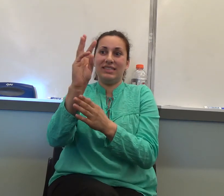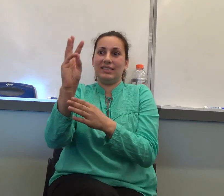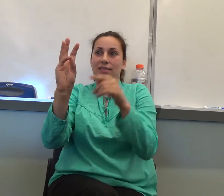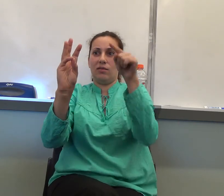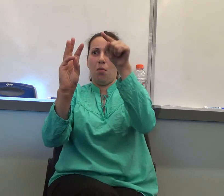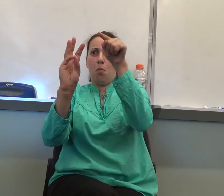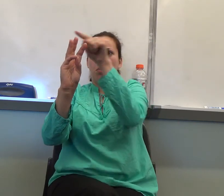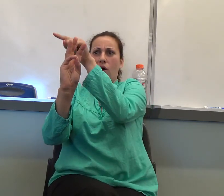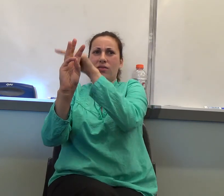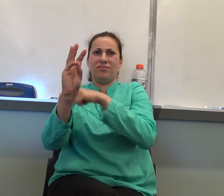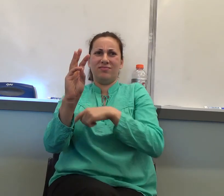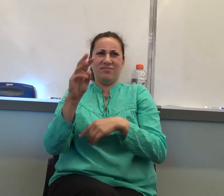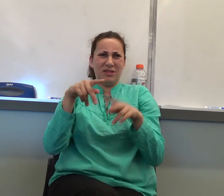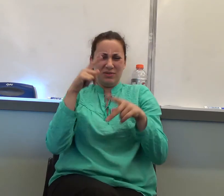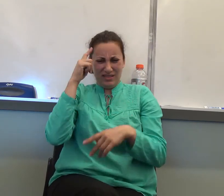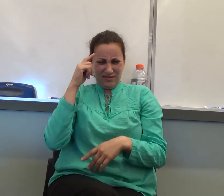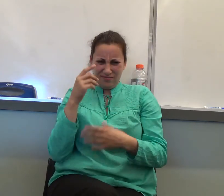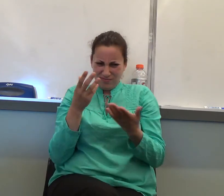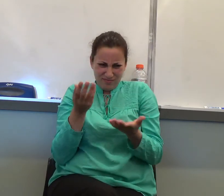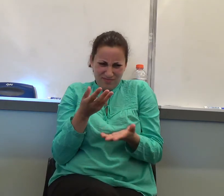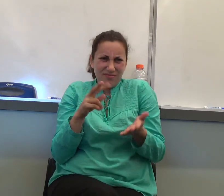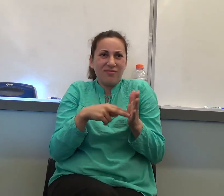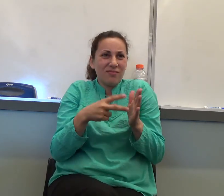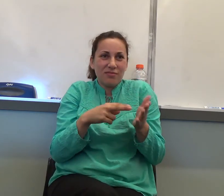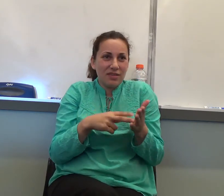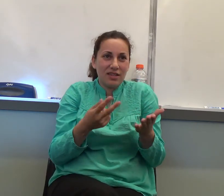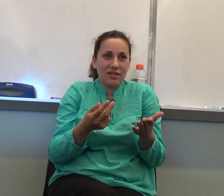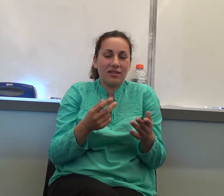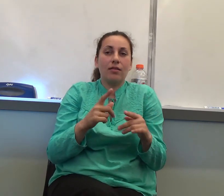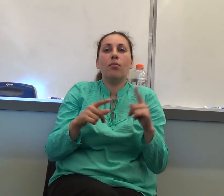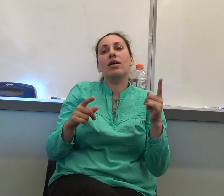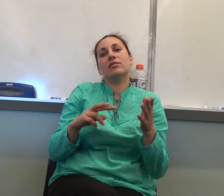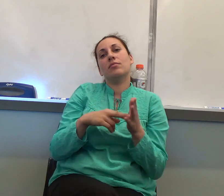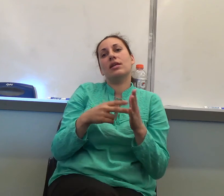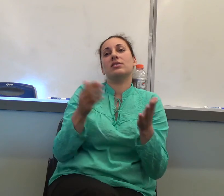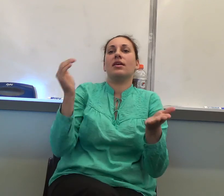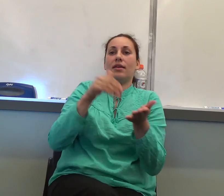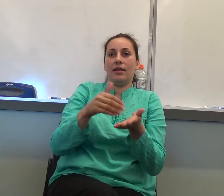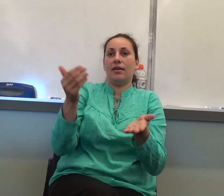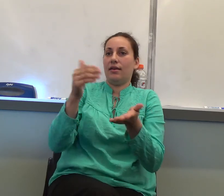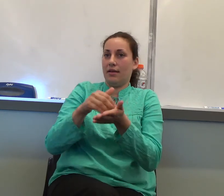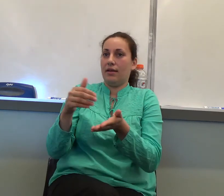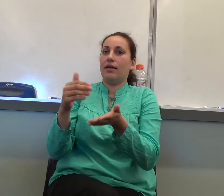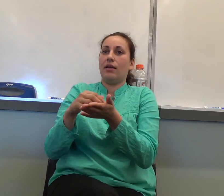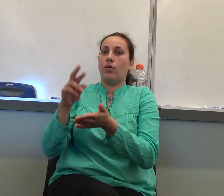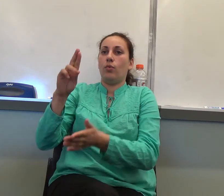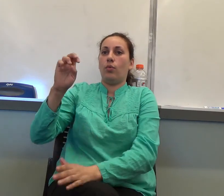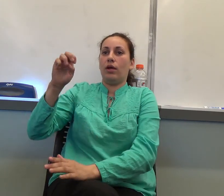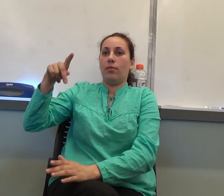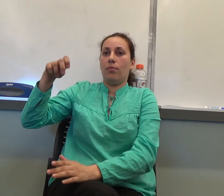nuts? You know? It means that's what repeats. It's only that number that repeats.